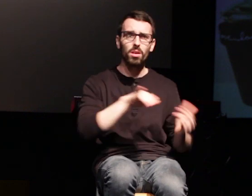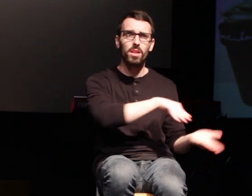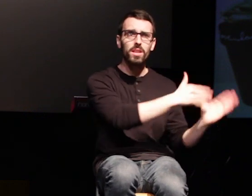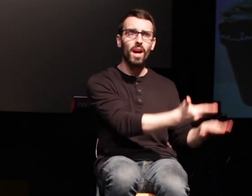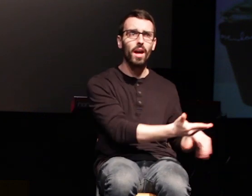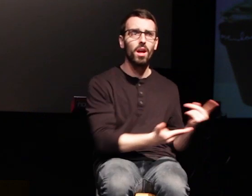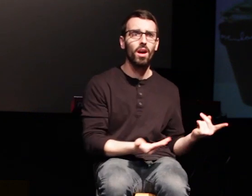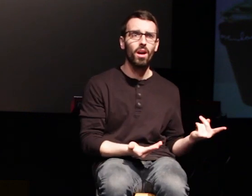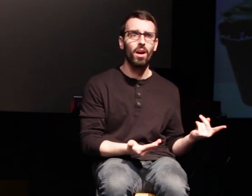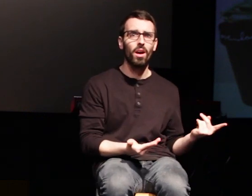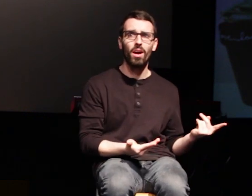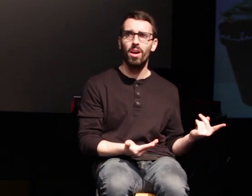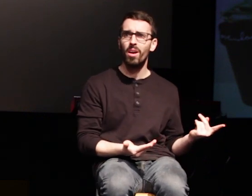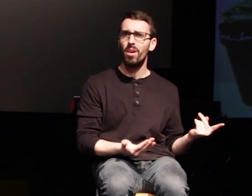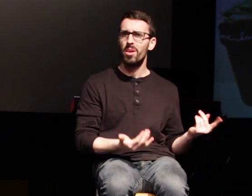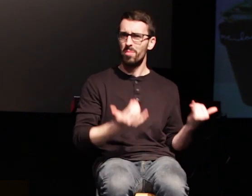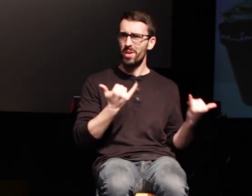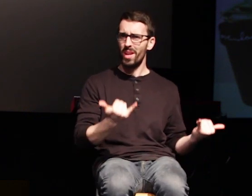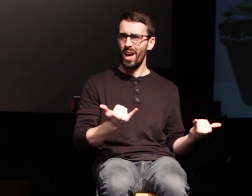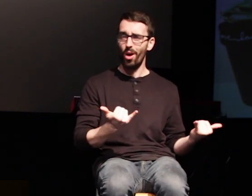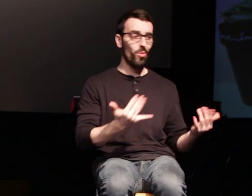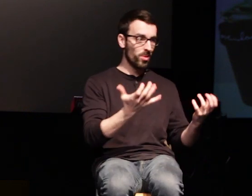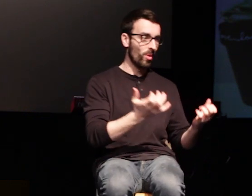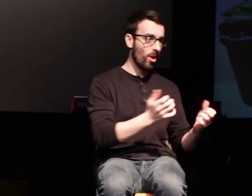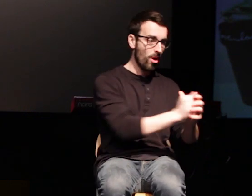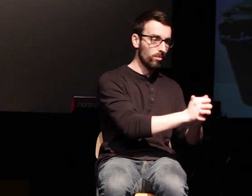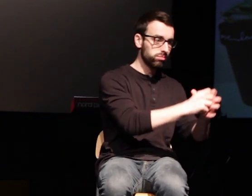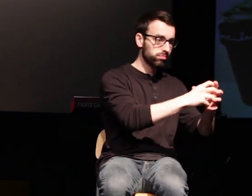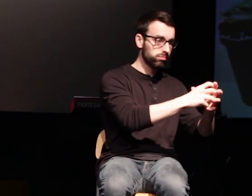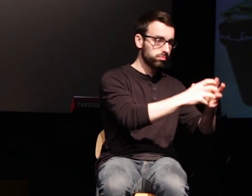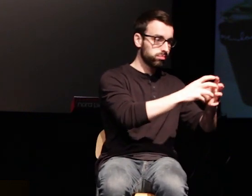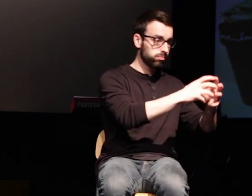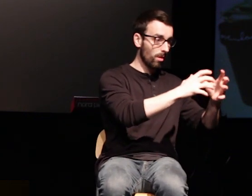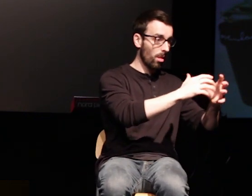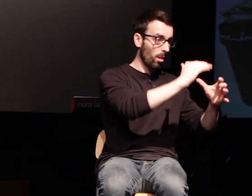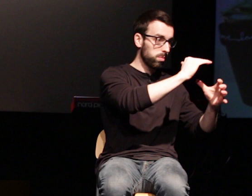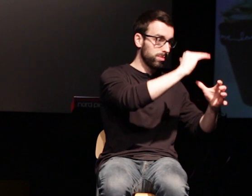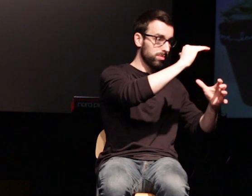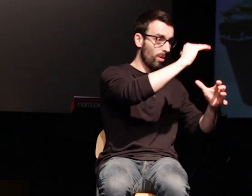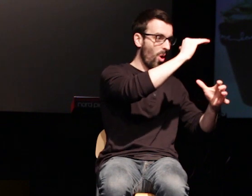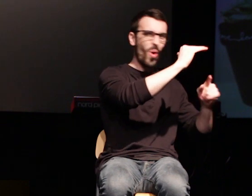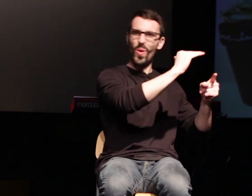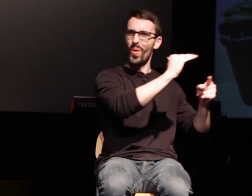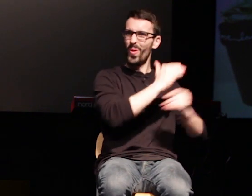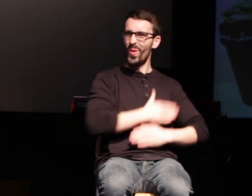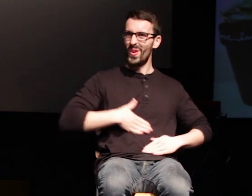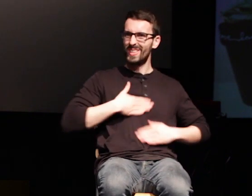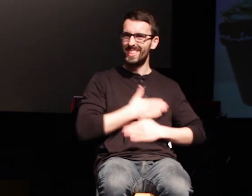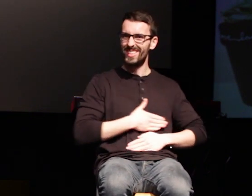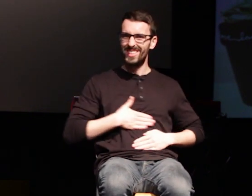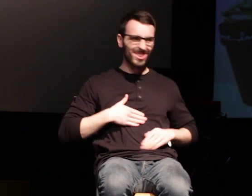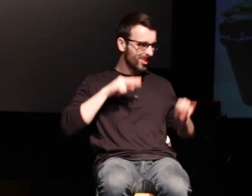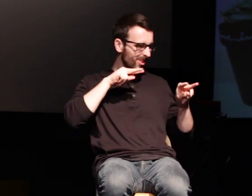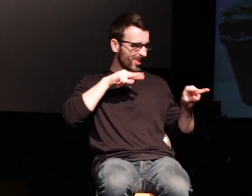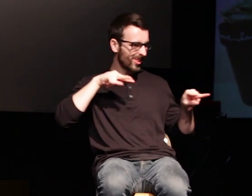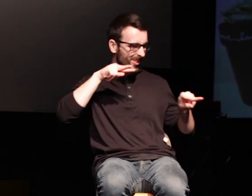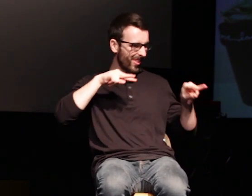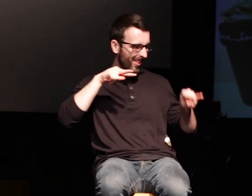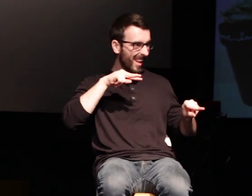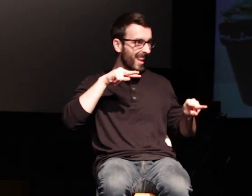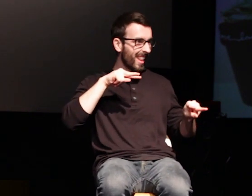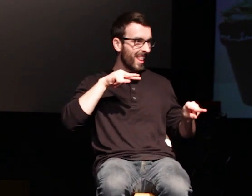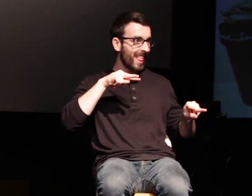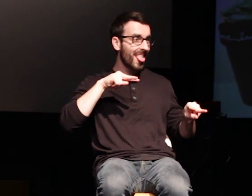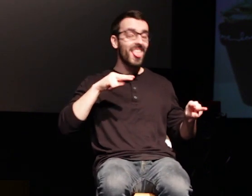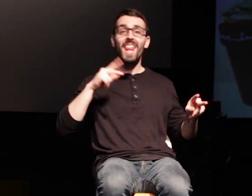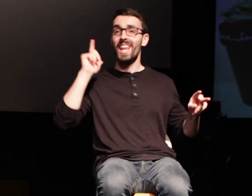was growing, and now it's fun. We're seeing how big it can get and how tall it can grow, and we're really enjoying it. So here's what happened though. We invited Shan's little